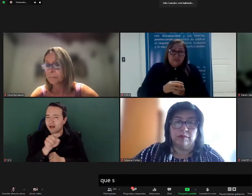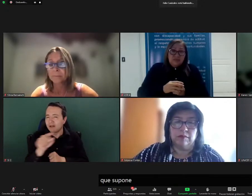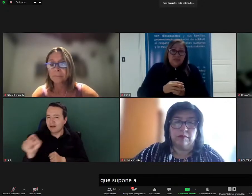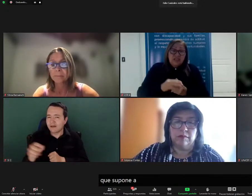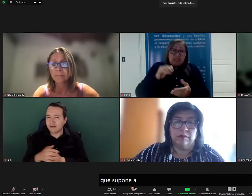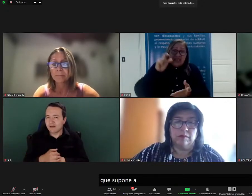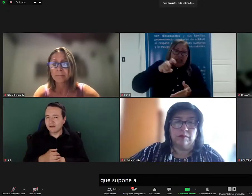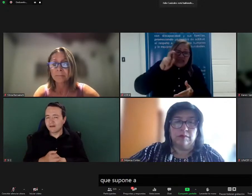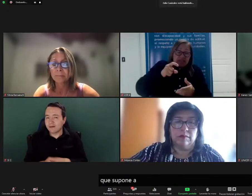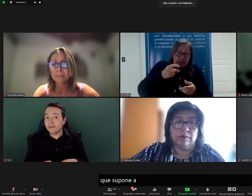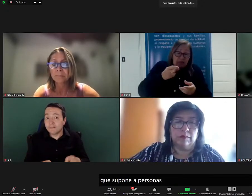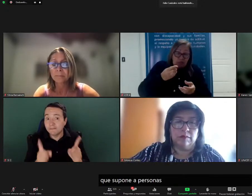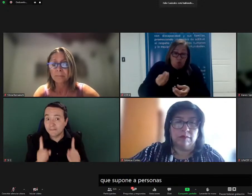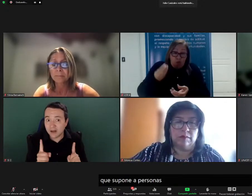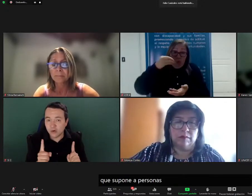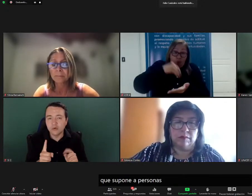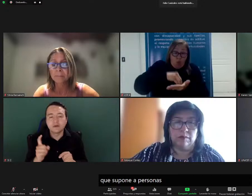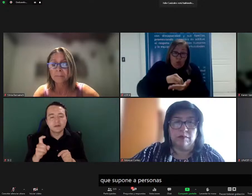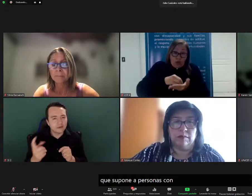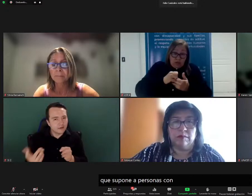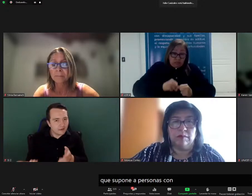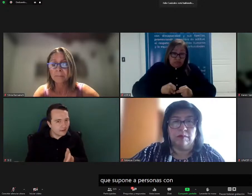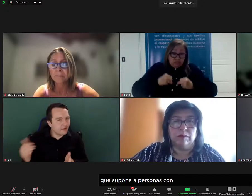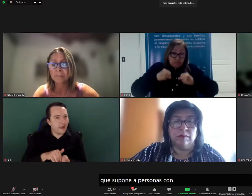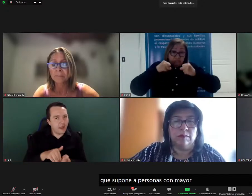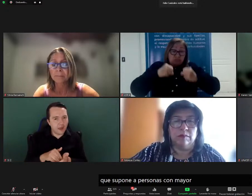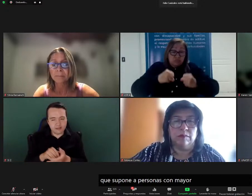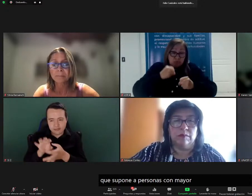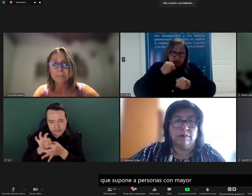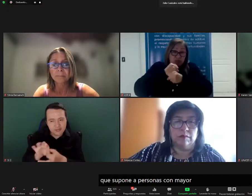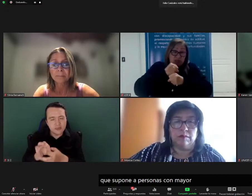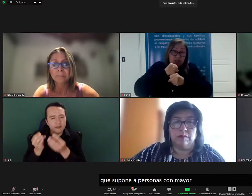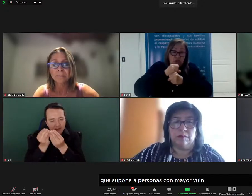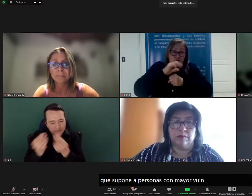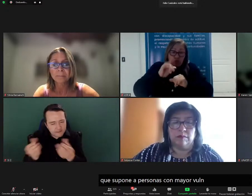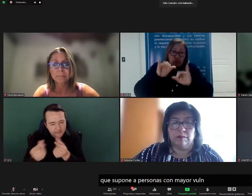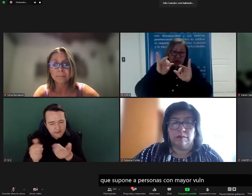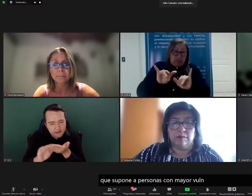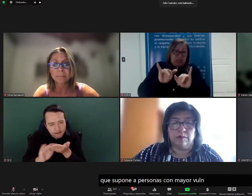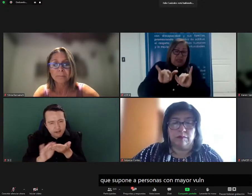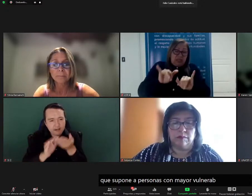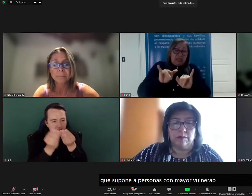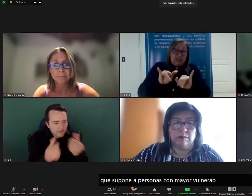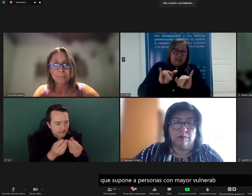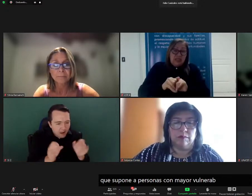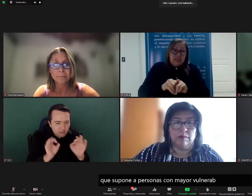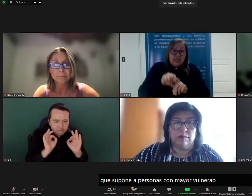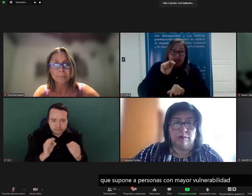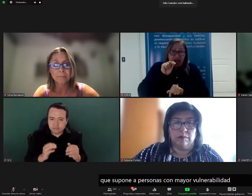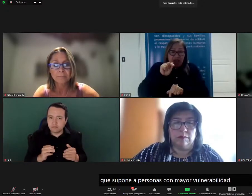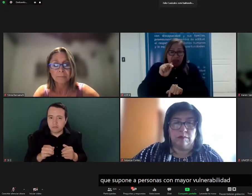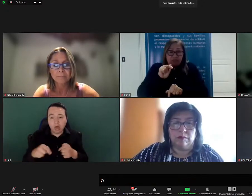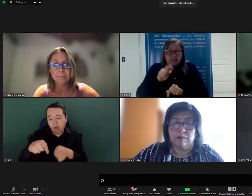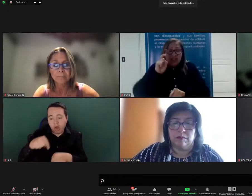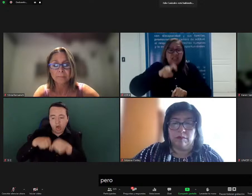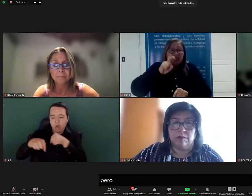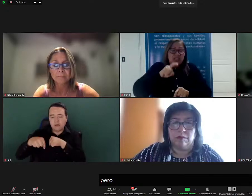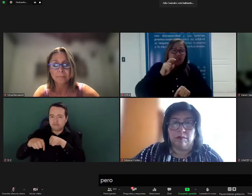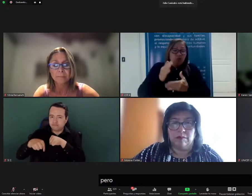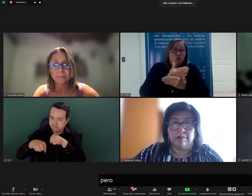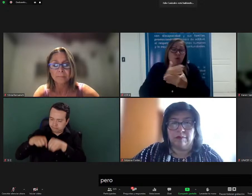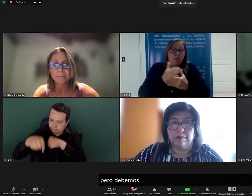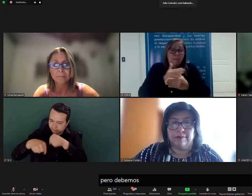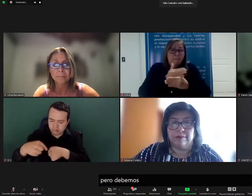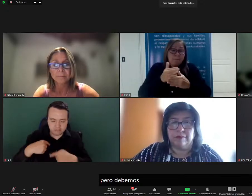levels however we need to take this back and we need to work so that this will not only